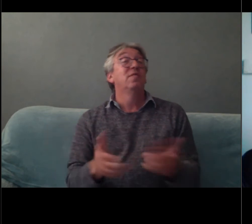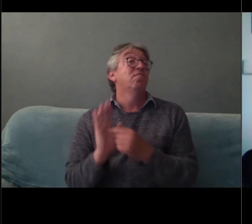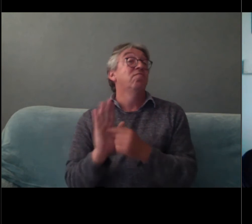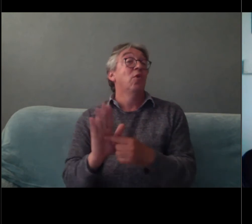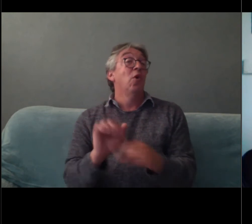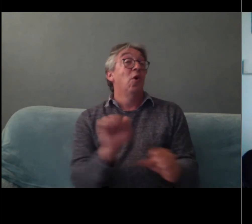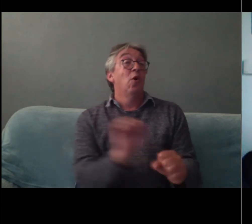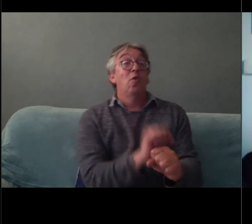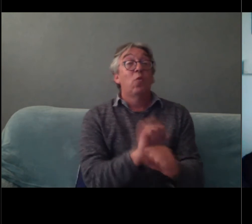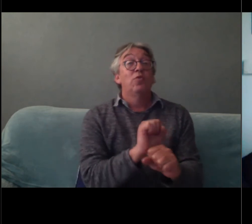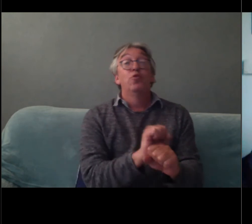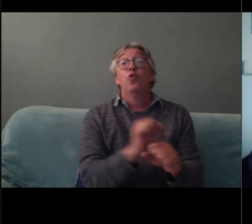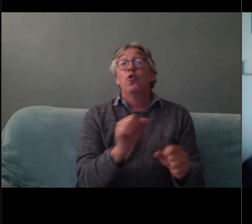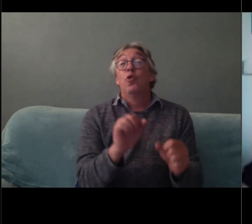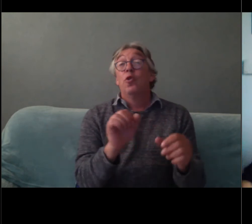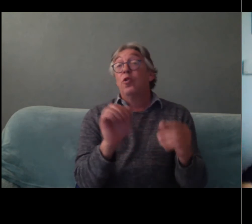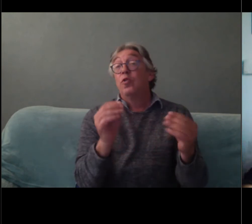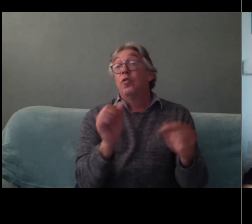and leisure.